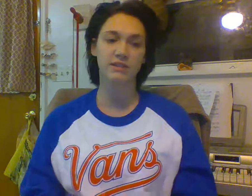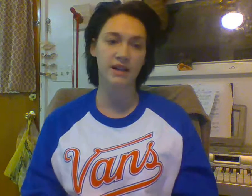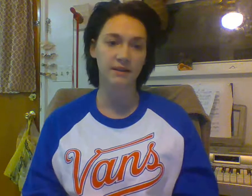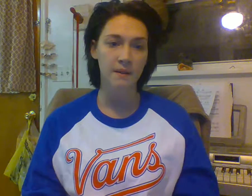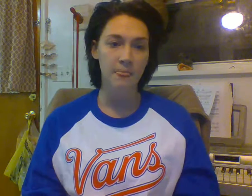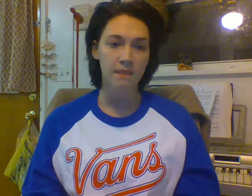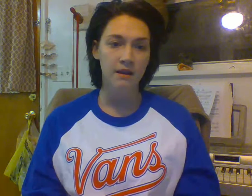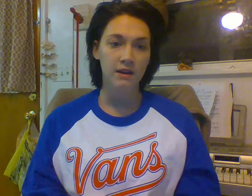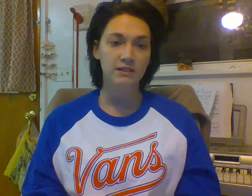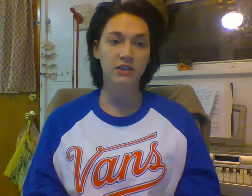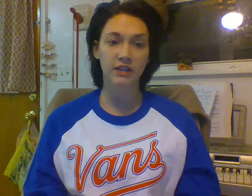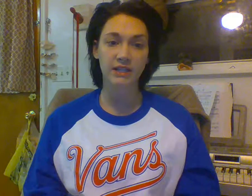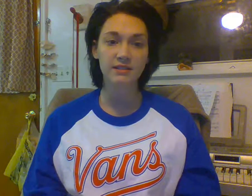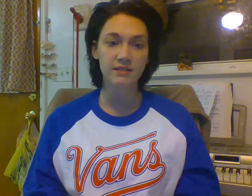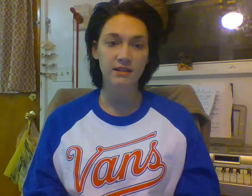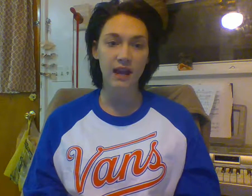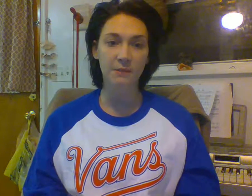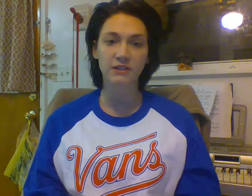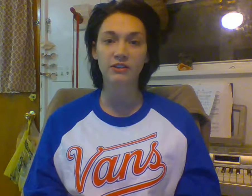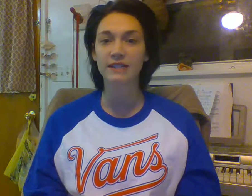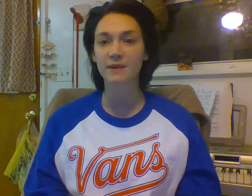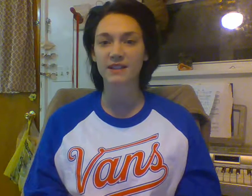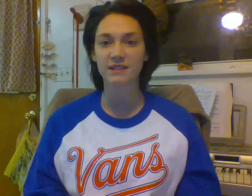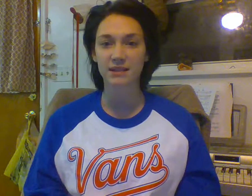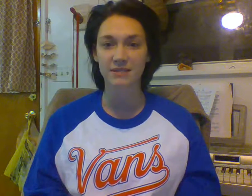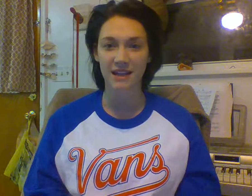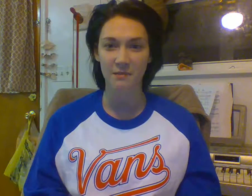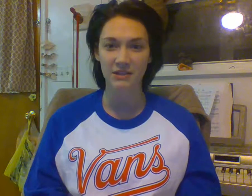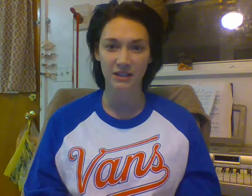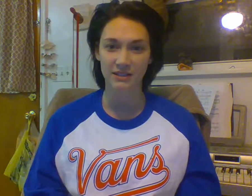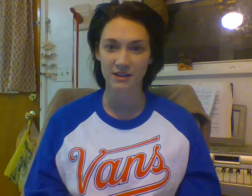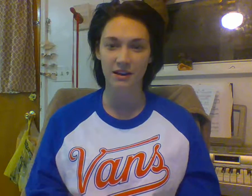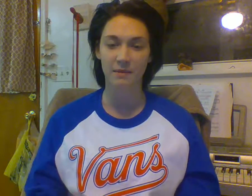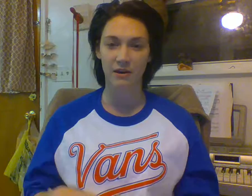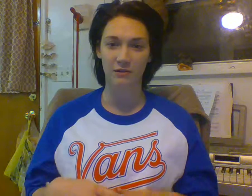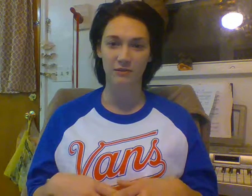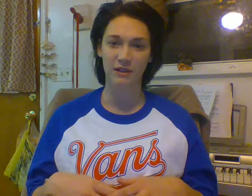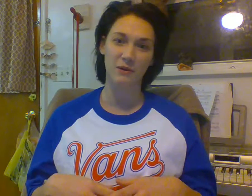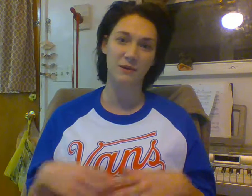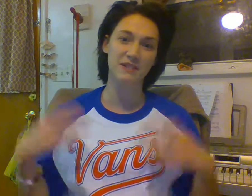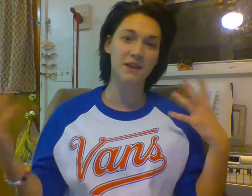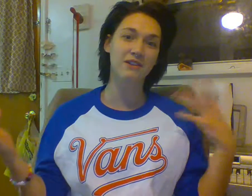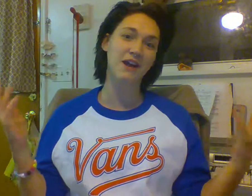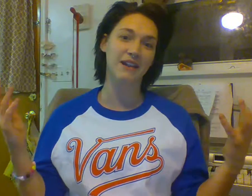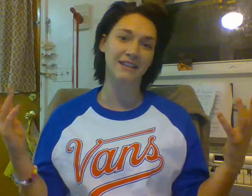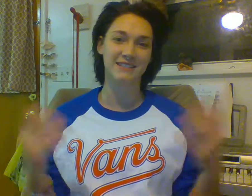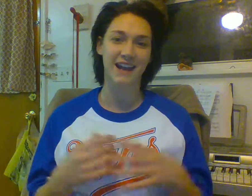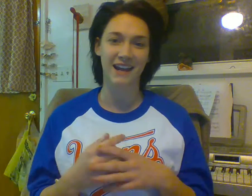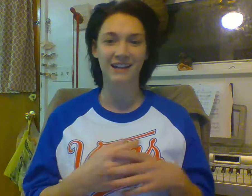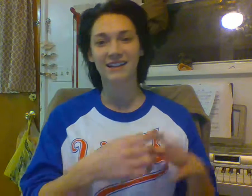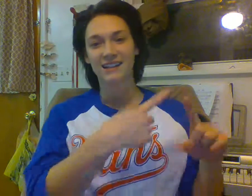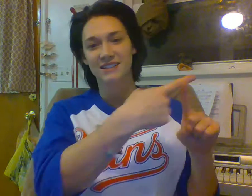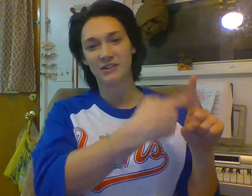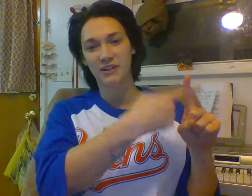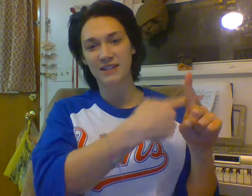sign. Degrees. I put degrees because sometimes like elementary kids talk about, what's the weather out like today? Degrees,